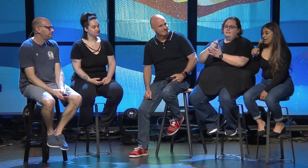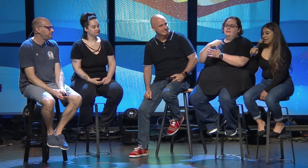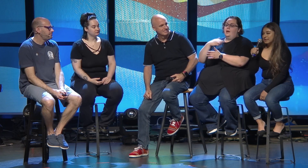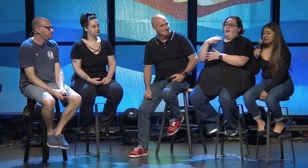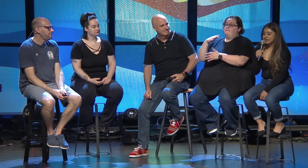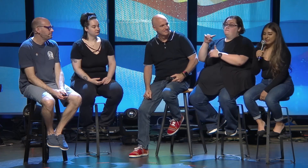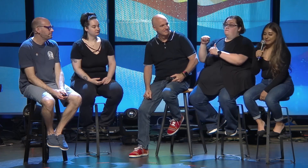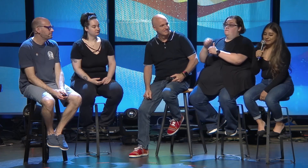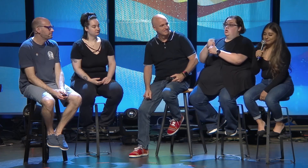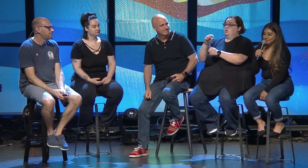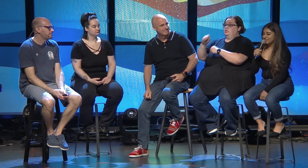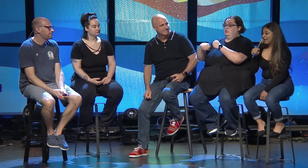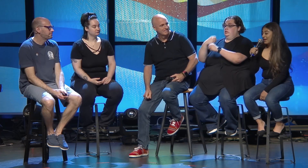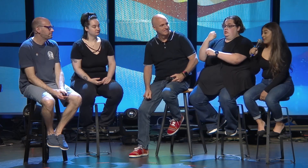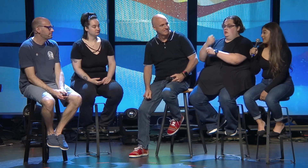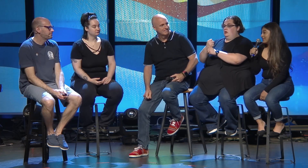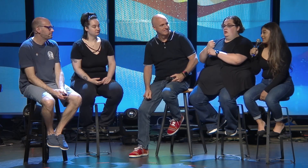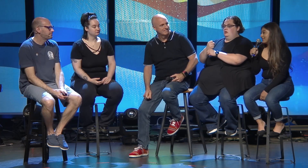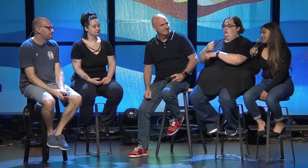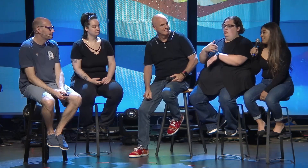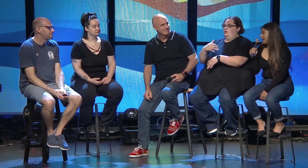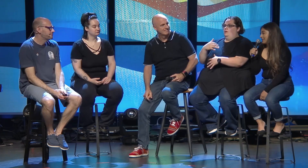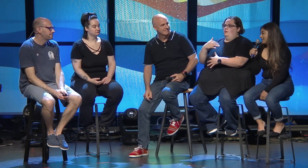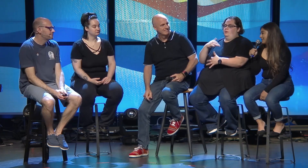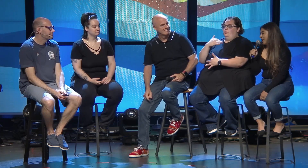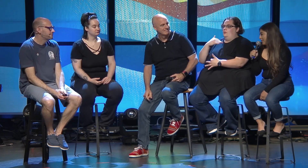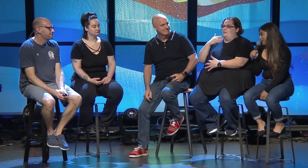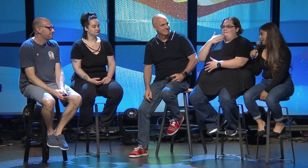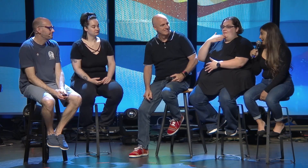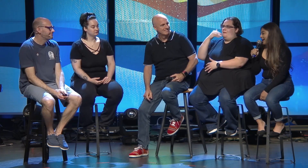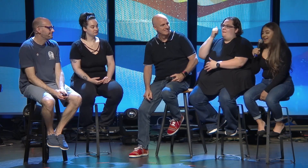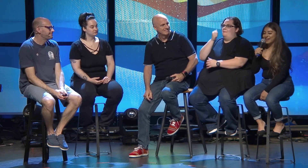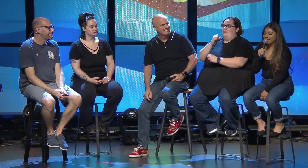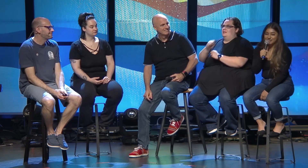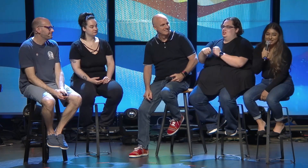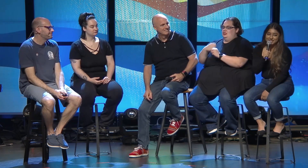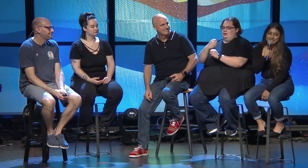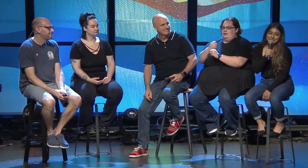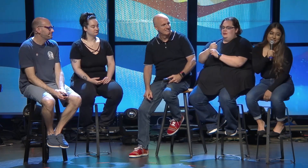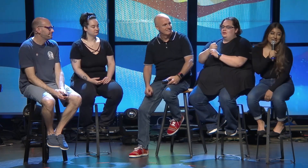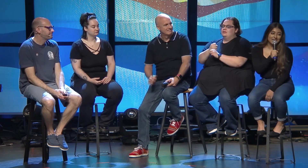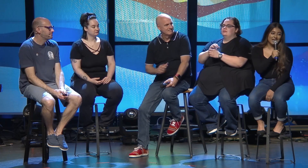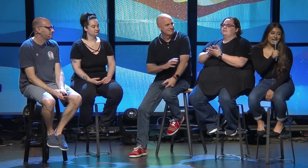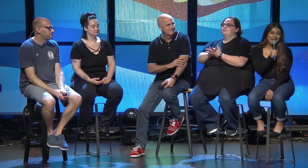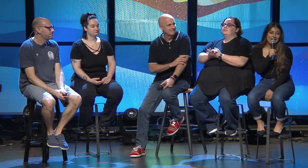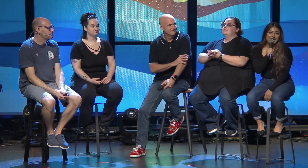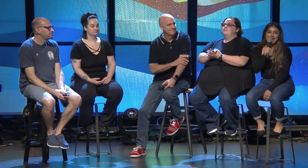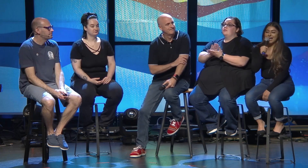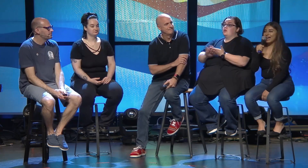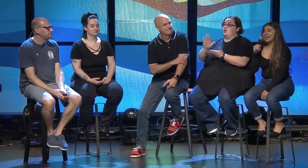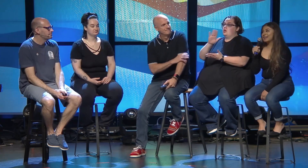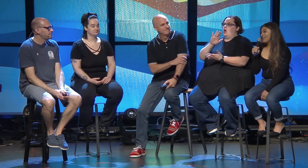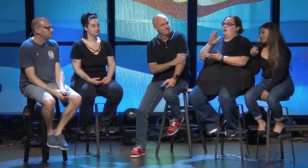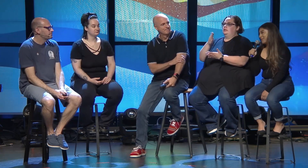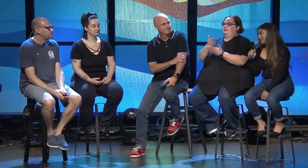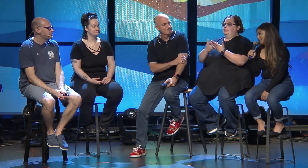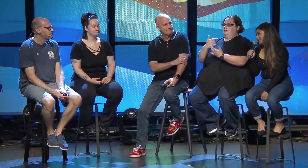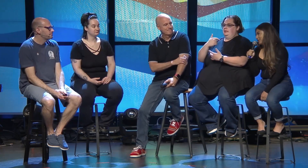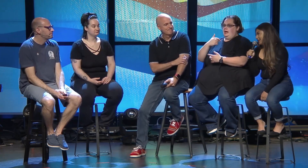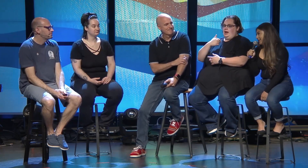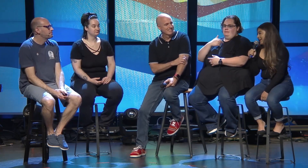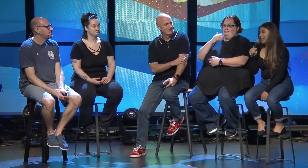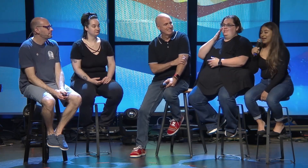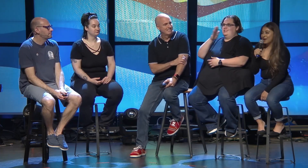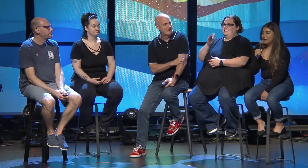year, honestly, it was the best ever. College is something that I never saw